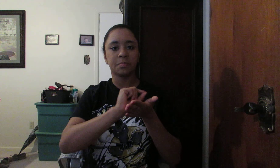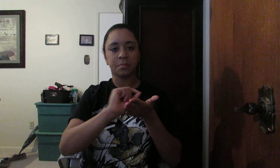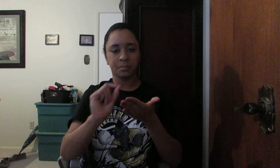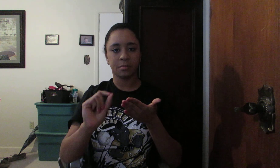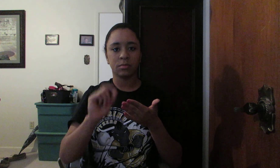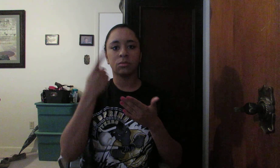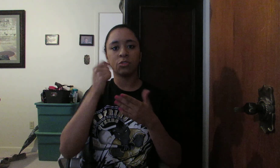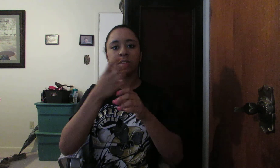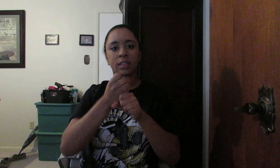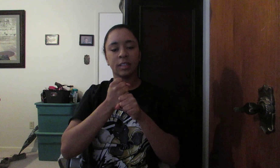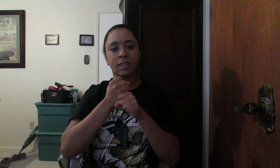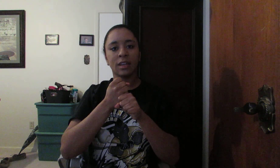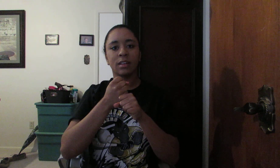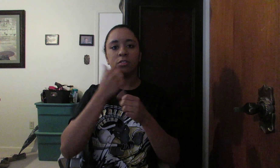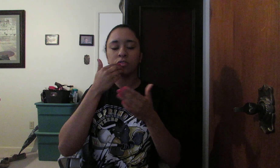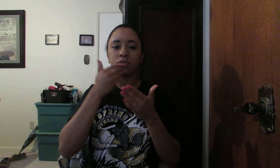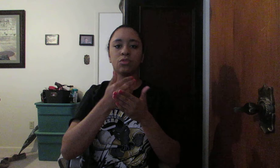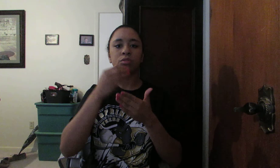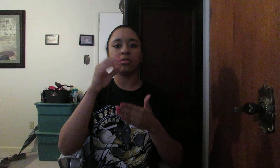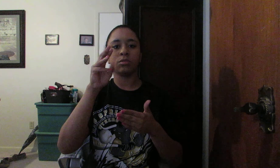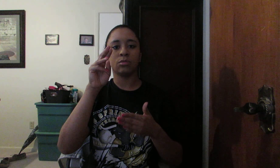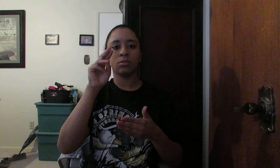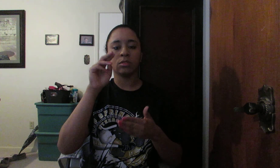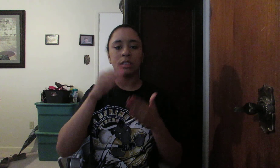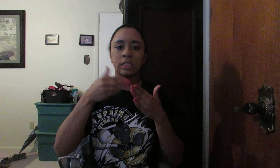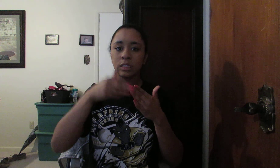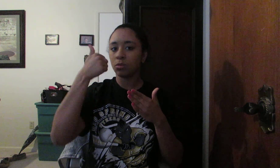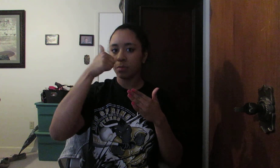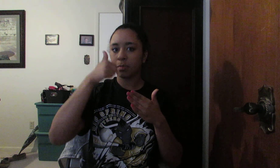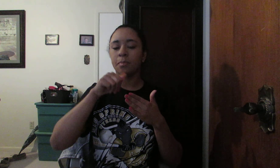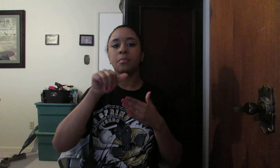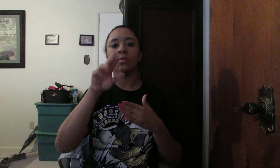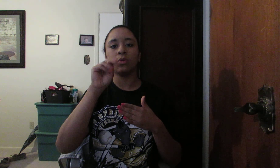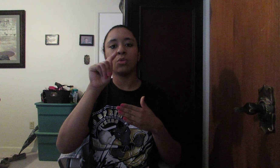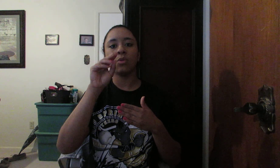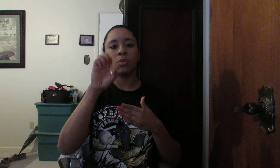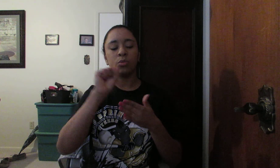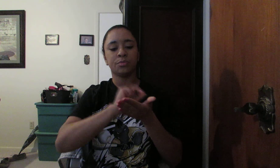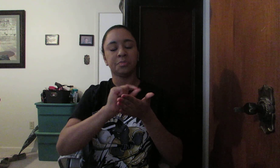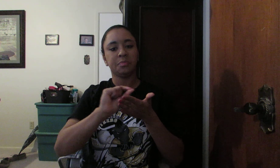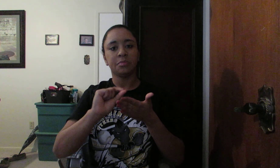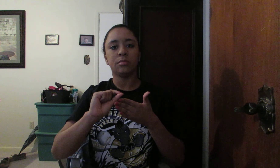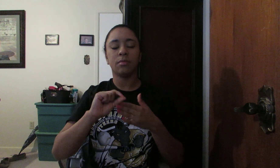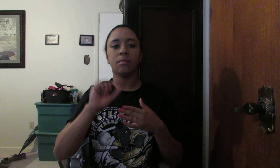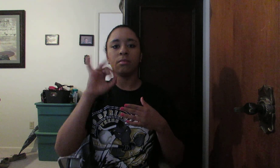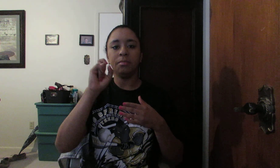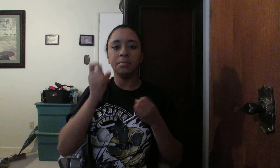try to get yourself some good, easy to remember notes written about that. And if we need to spend a little bit of